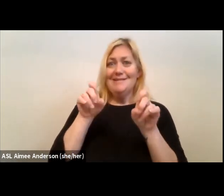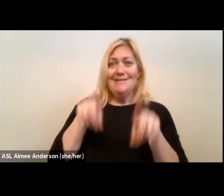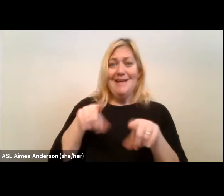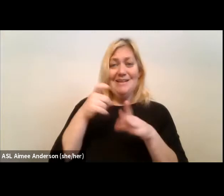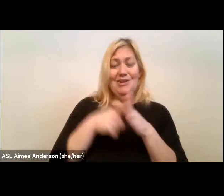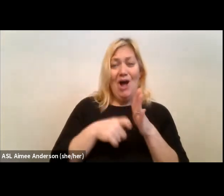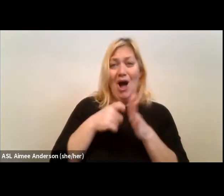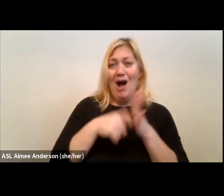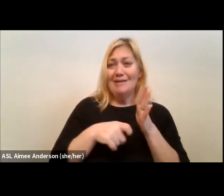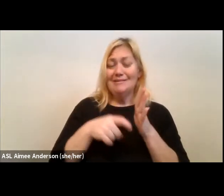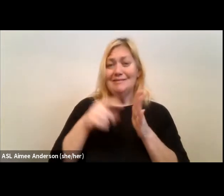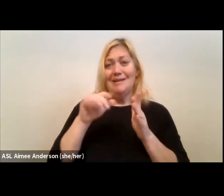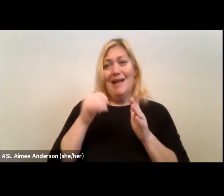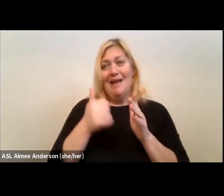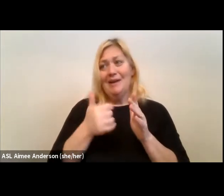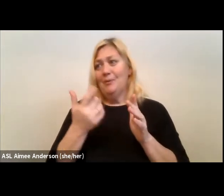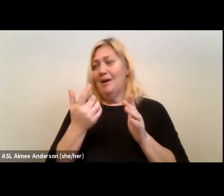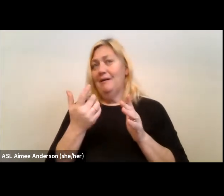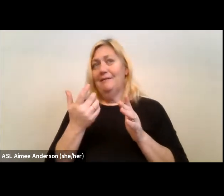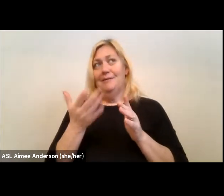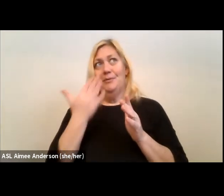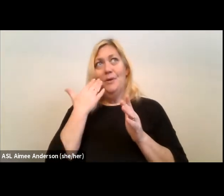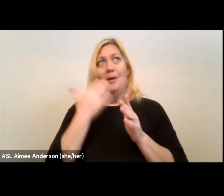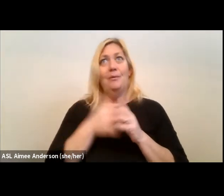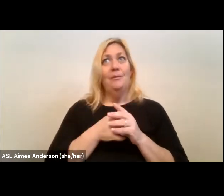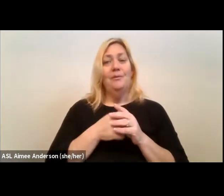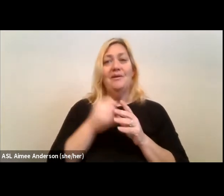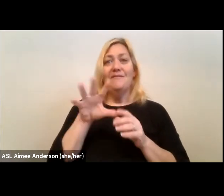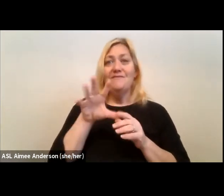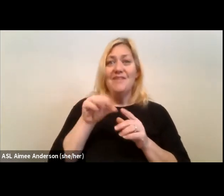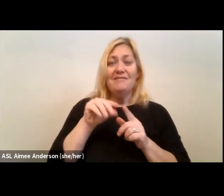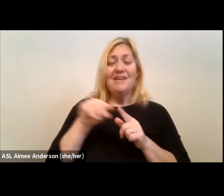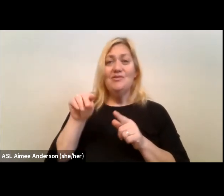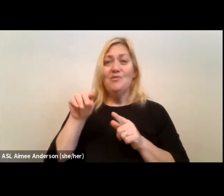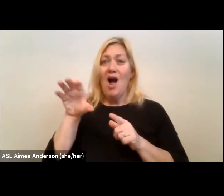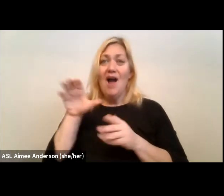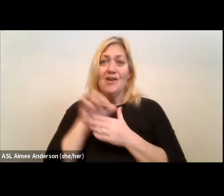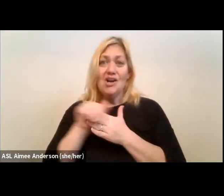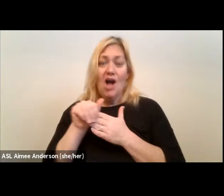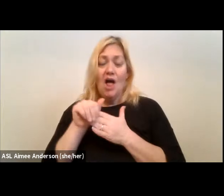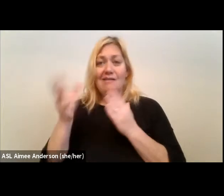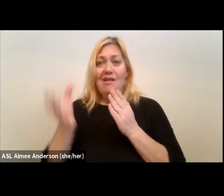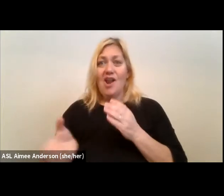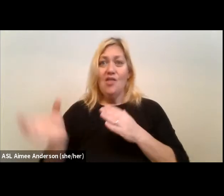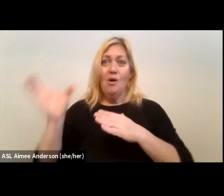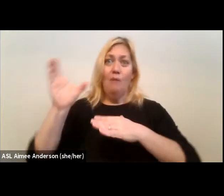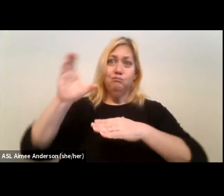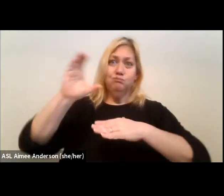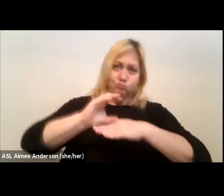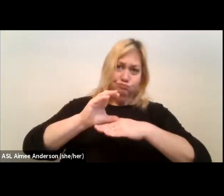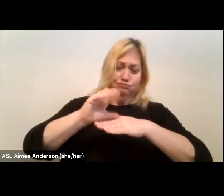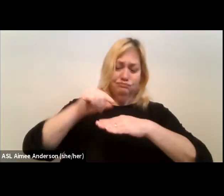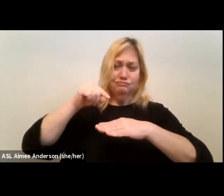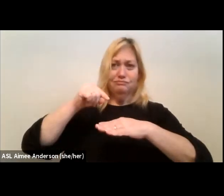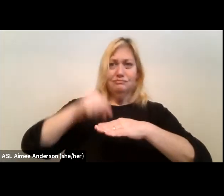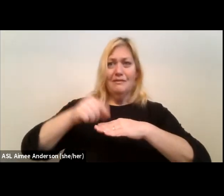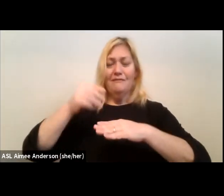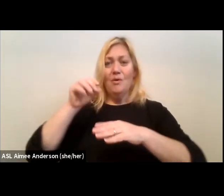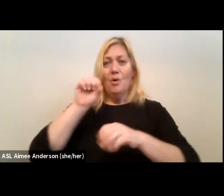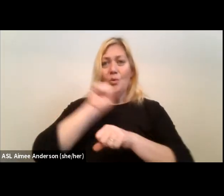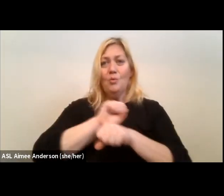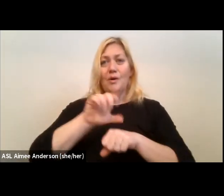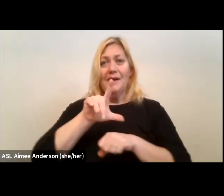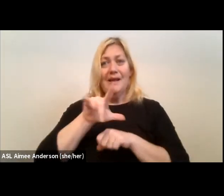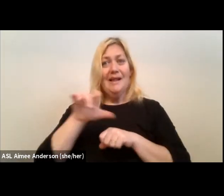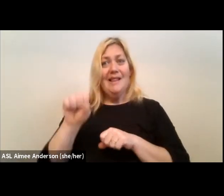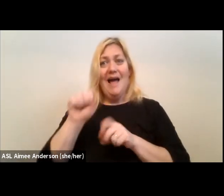cost, anywhere from, $50 to $100, that's another, I think, obstacle for working class people, and I